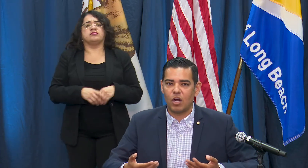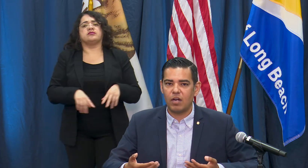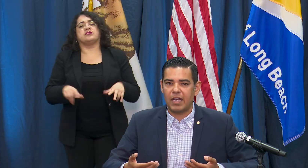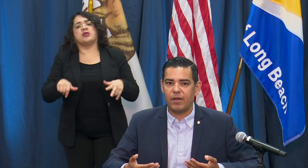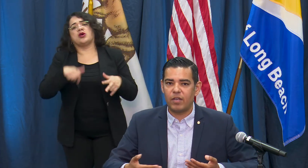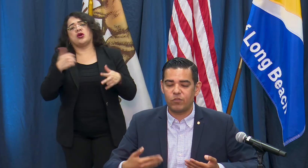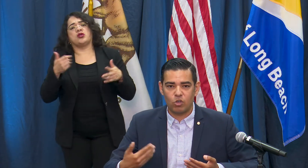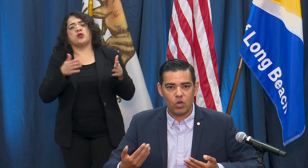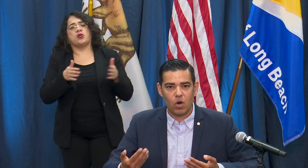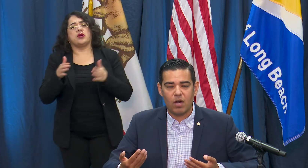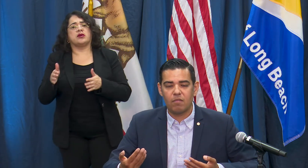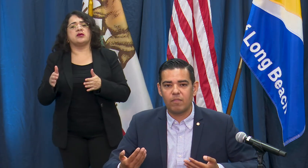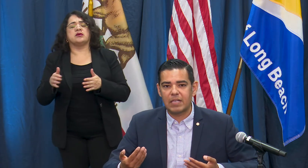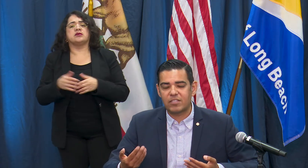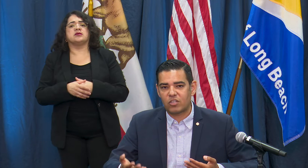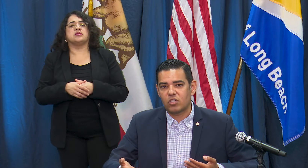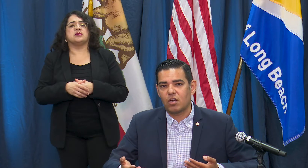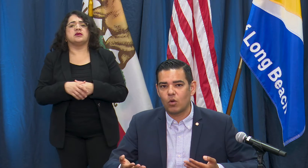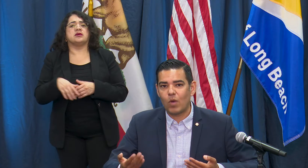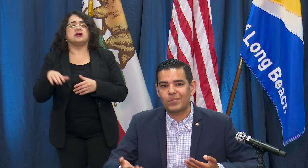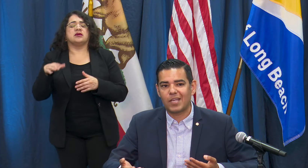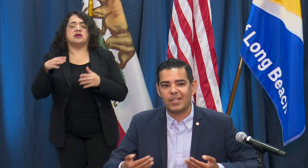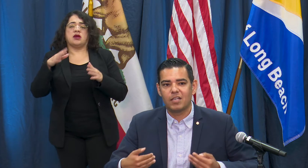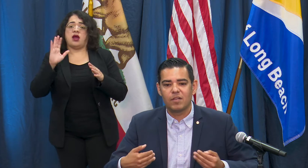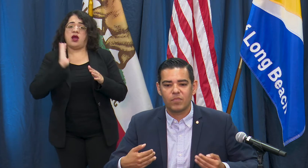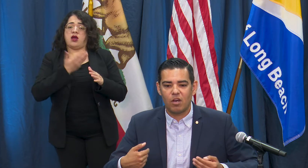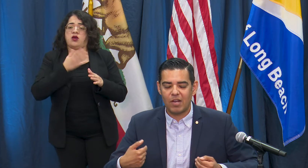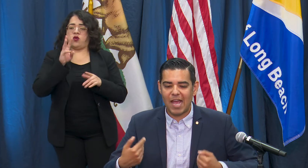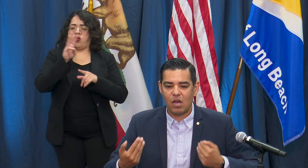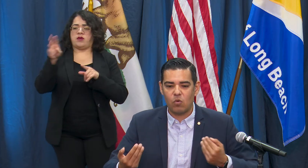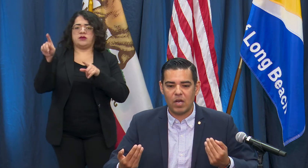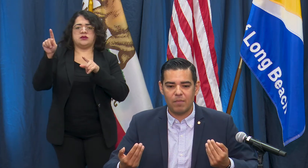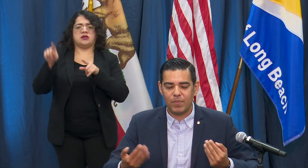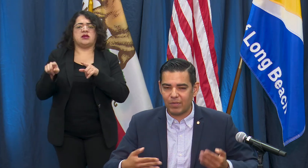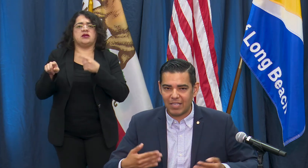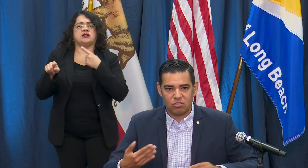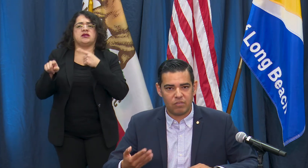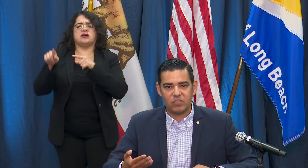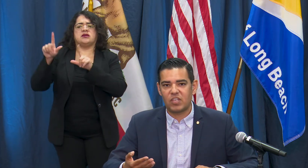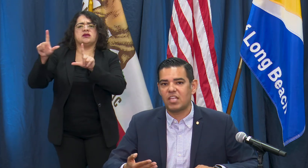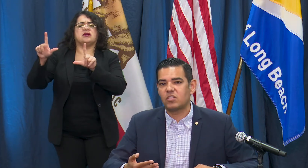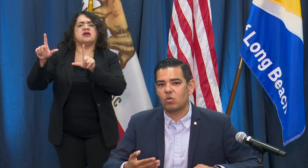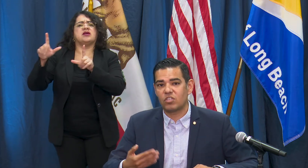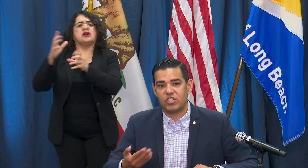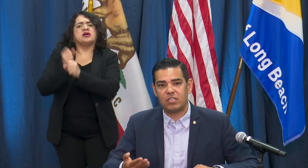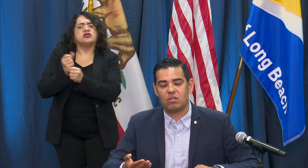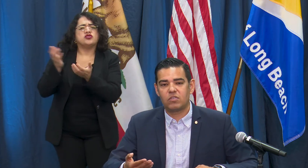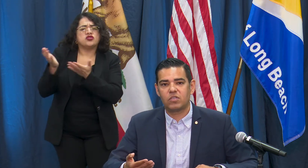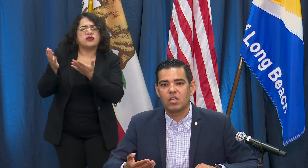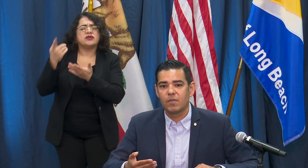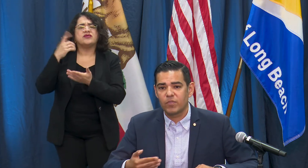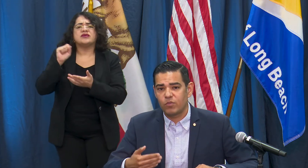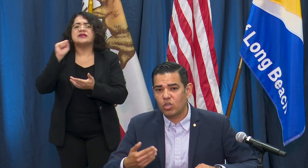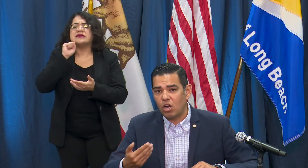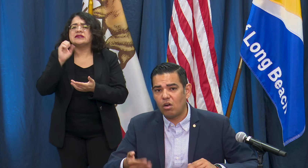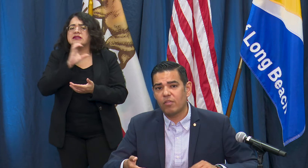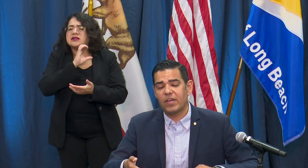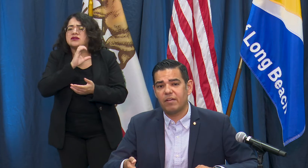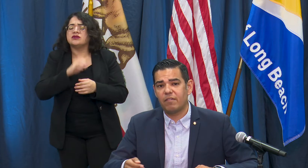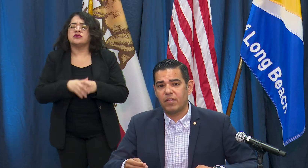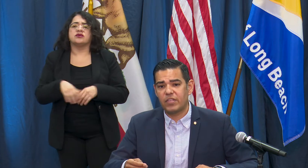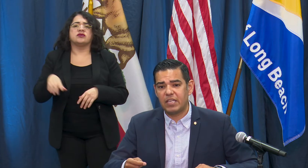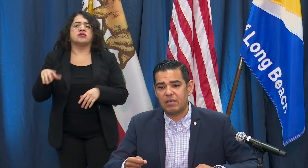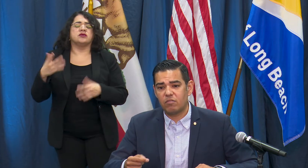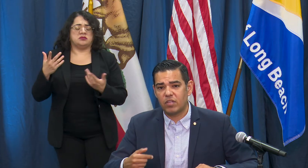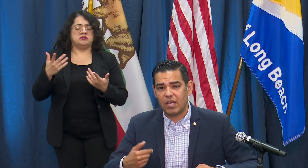ways are if you go to our section on our website on how people can get services or seniors, you call